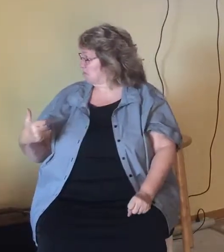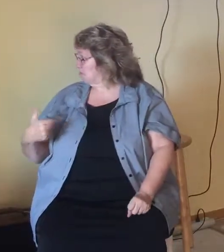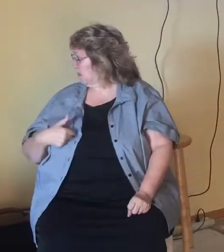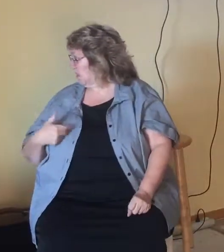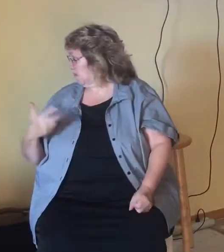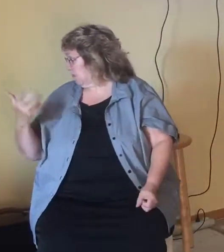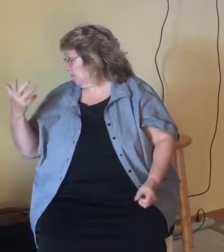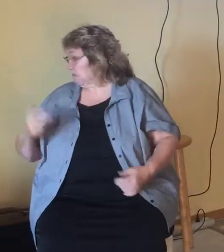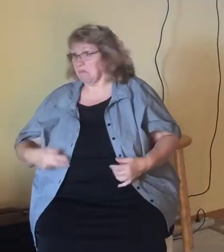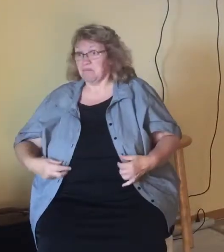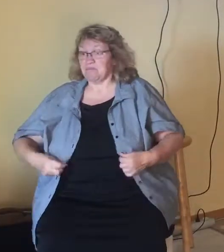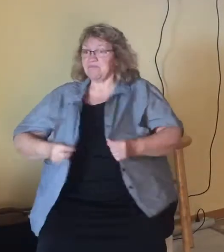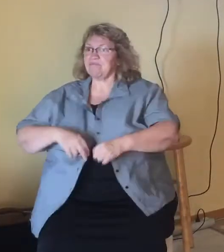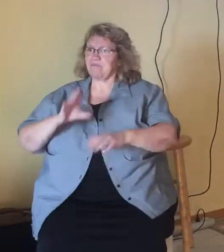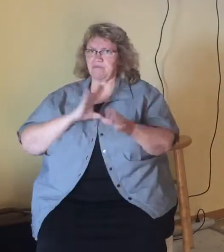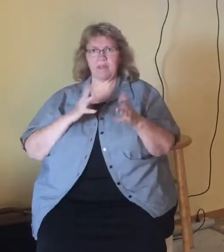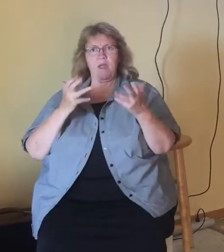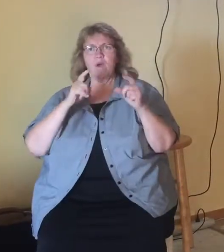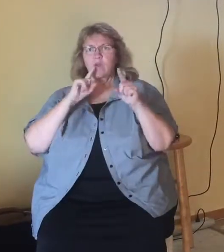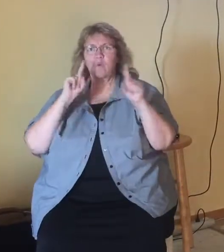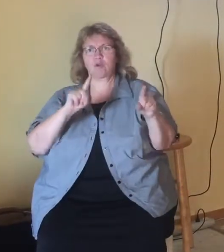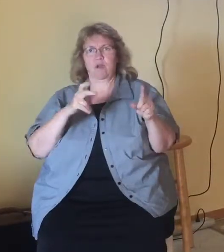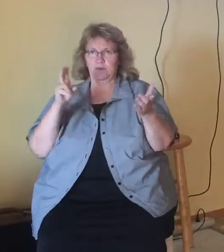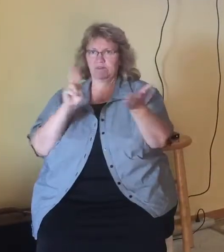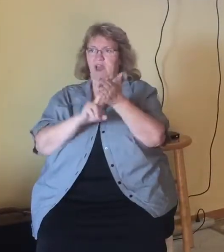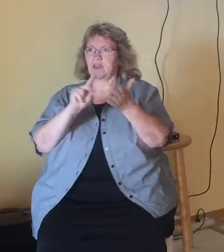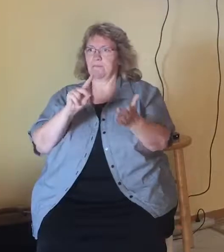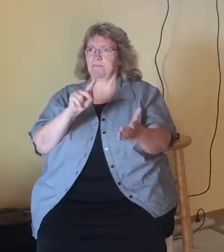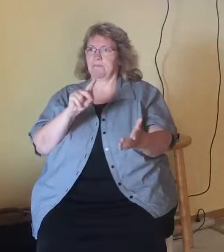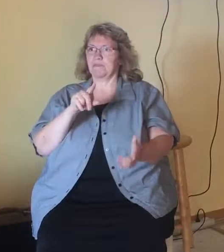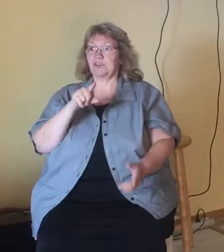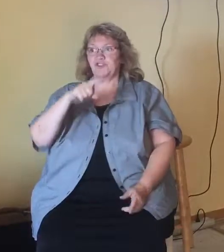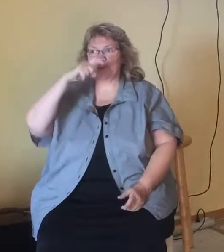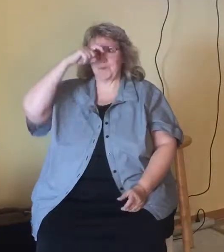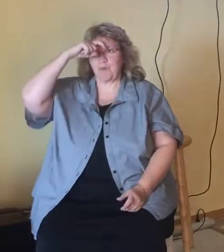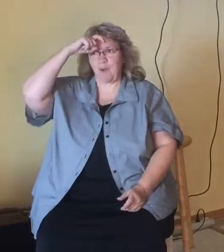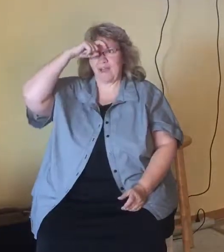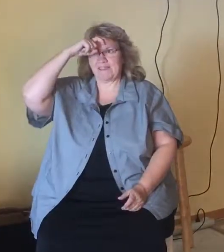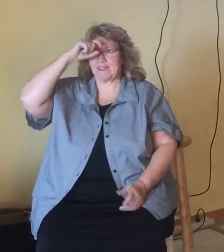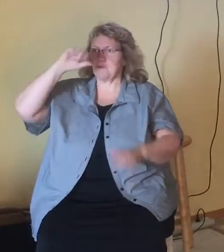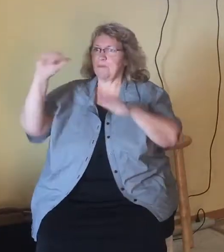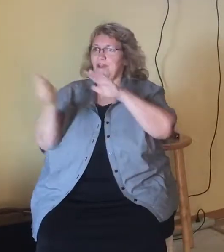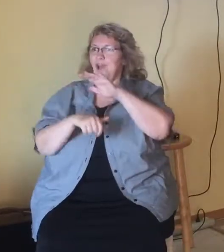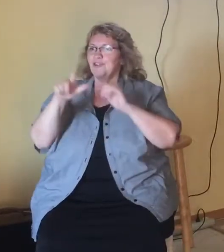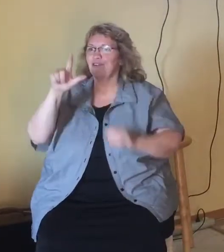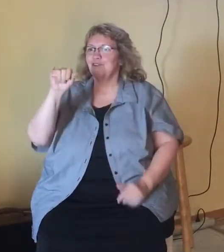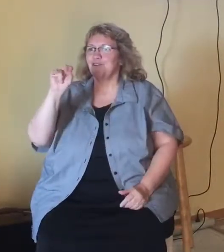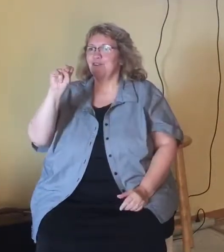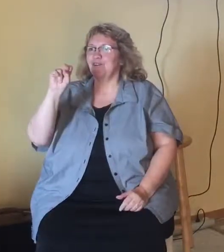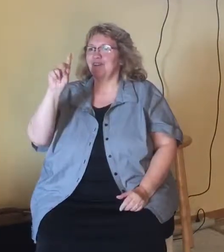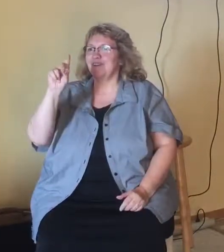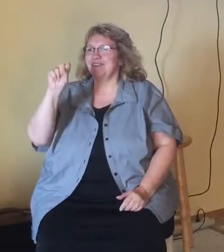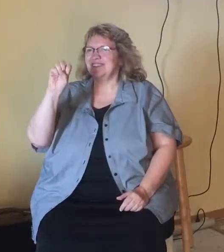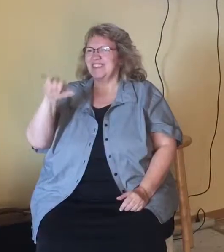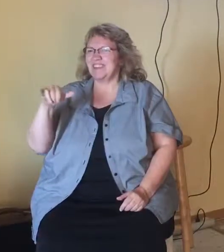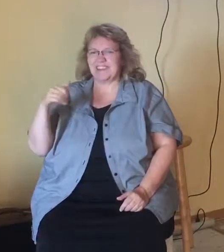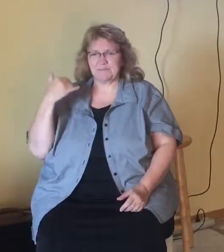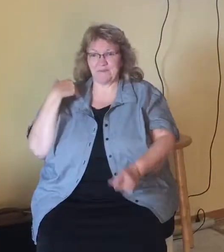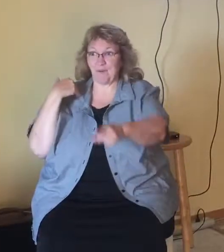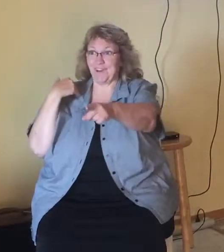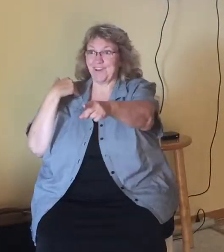So I told her, I want to order, I want to sign up. And she wisely put me underneath Lindsay, and Lindsay was the one sitting here, she